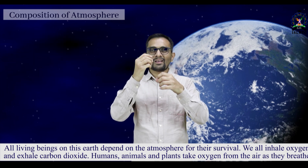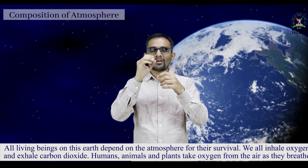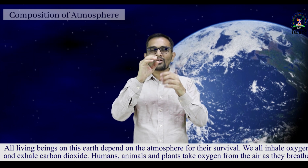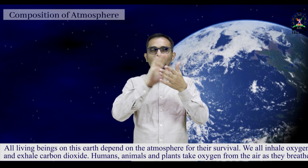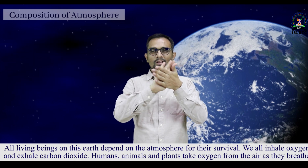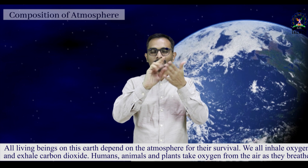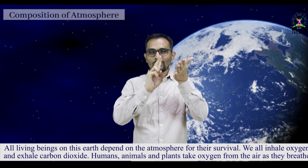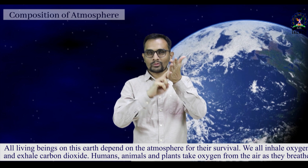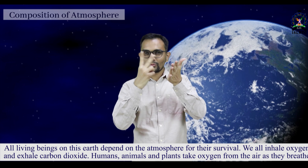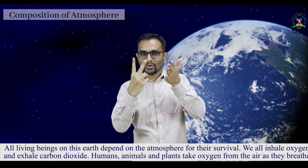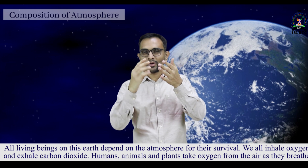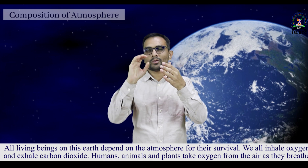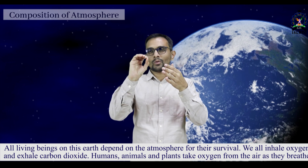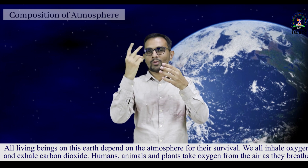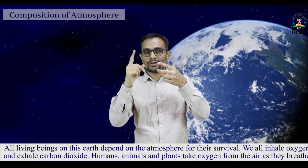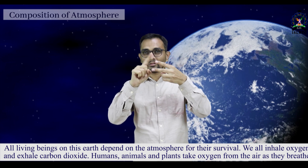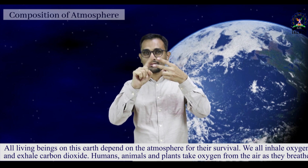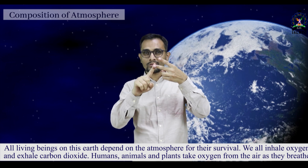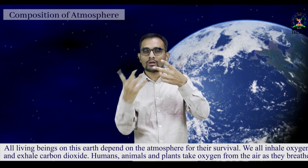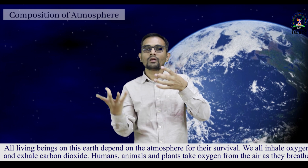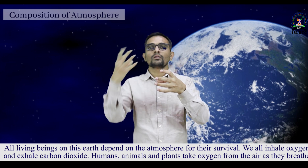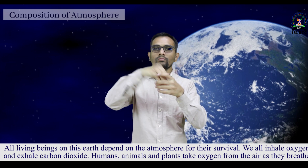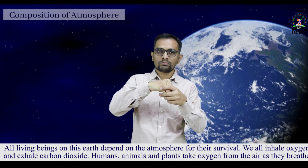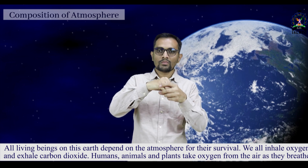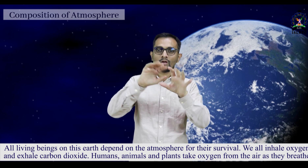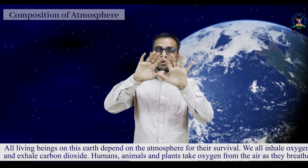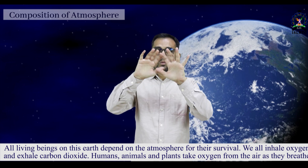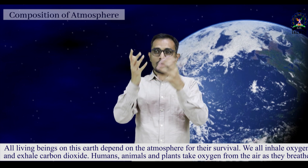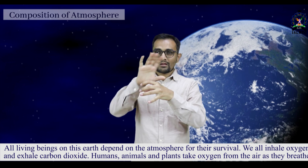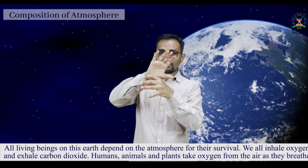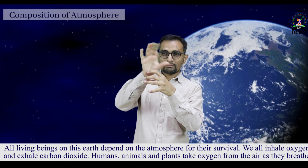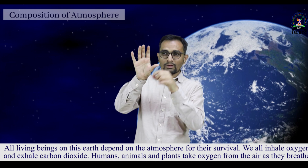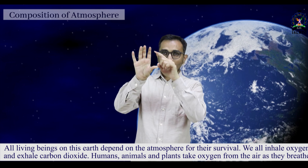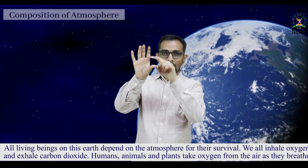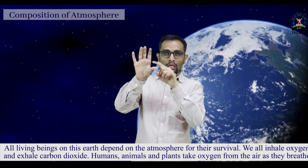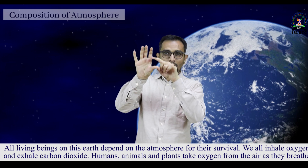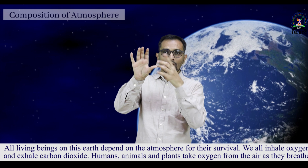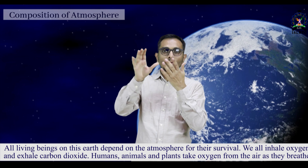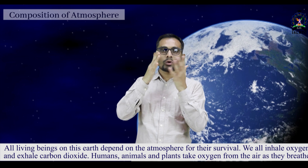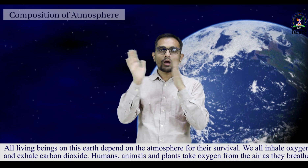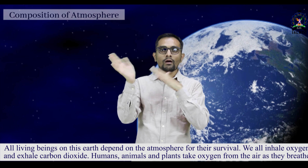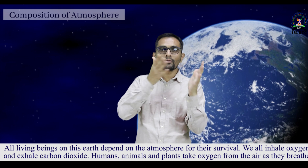All living beings on this earth depends on the atmosphere for their survival.